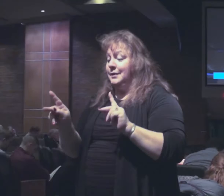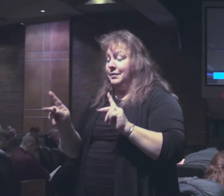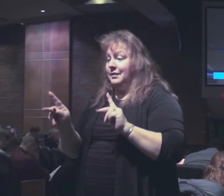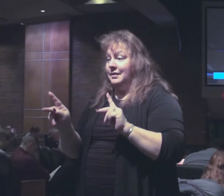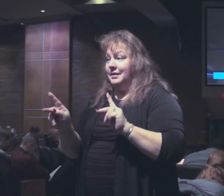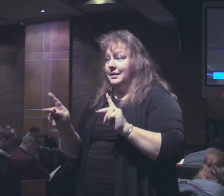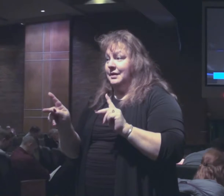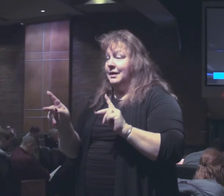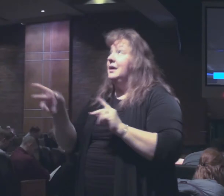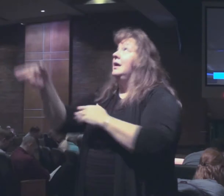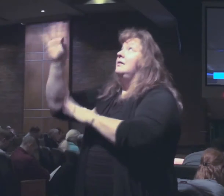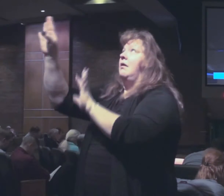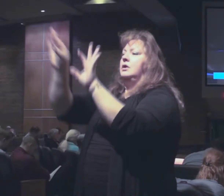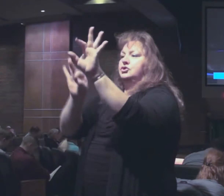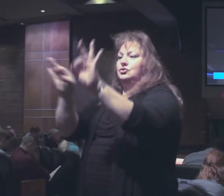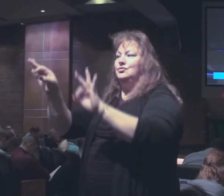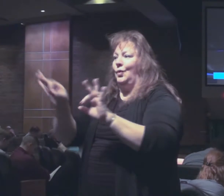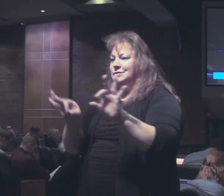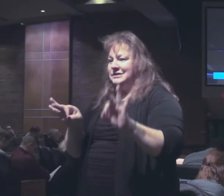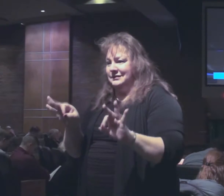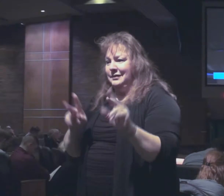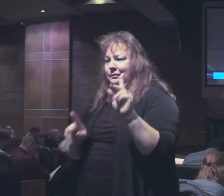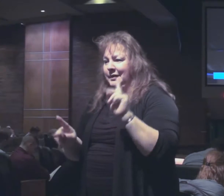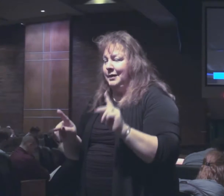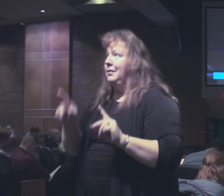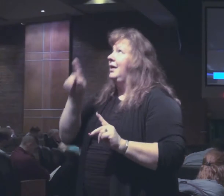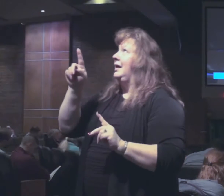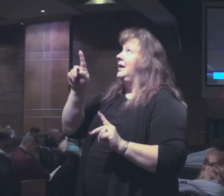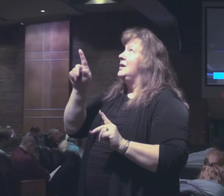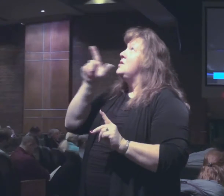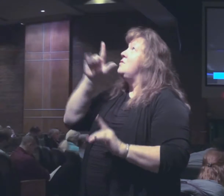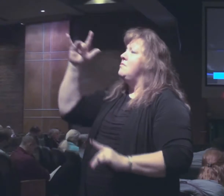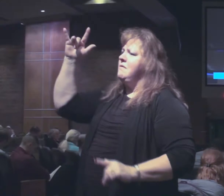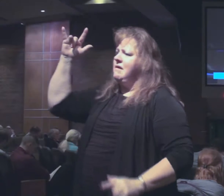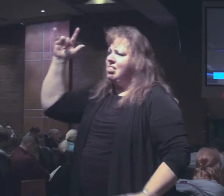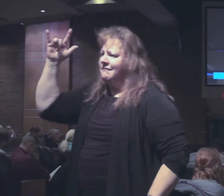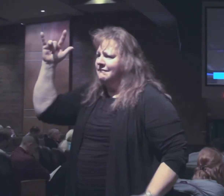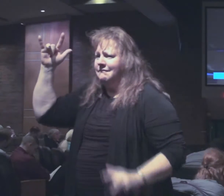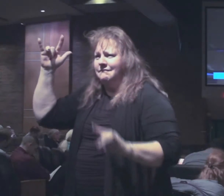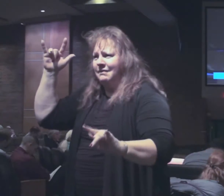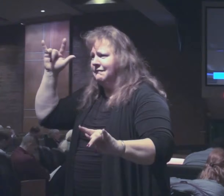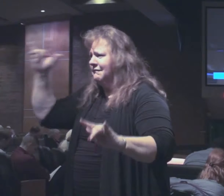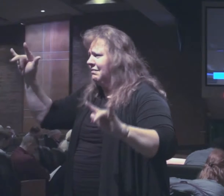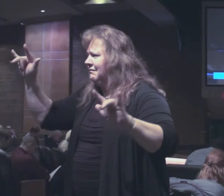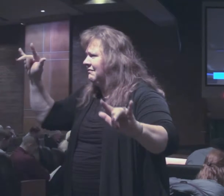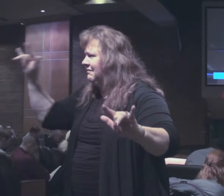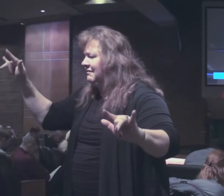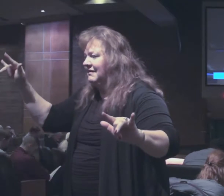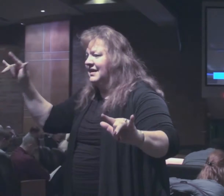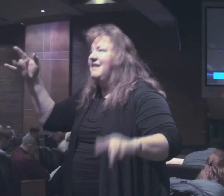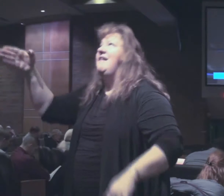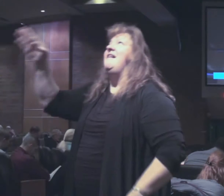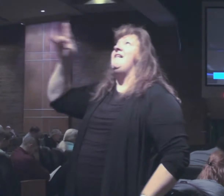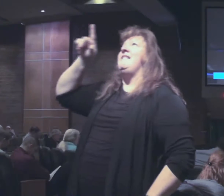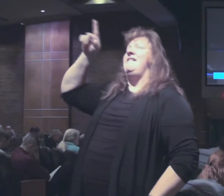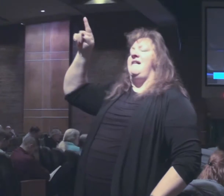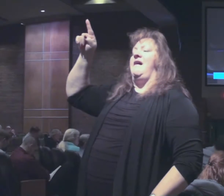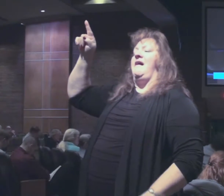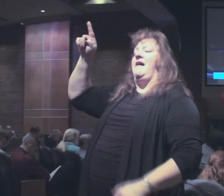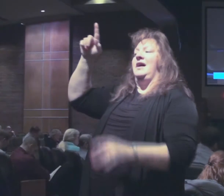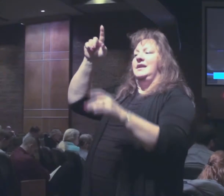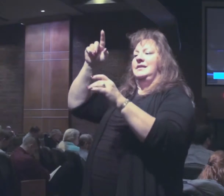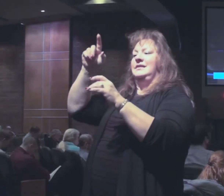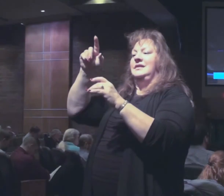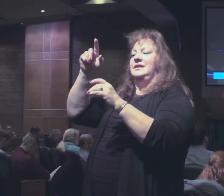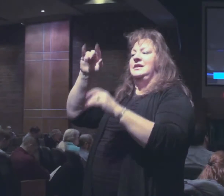to this, God's chosen ones. Those are the objects of God's covenant love. God is the one who